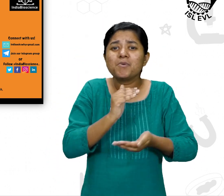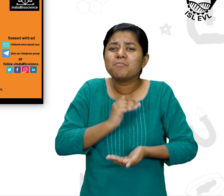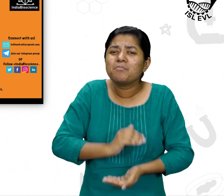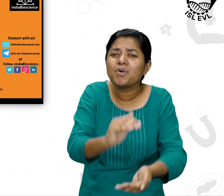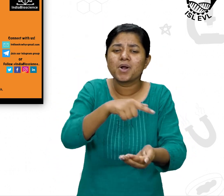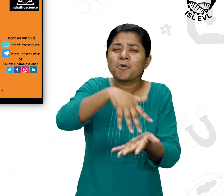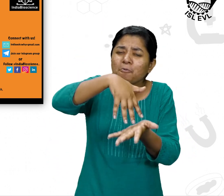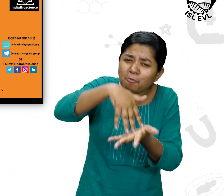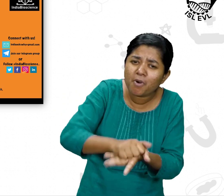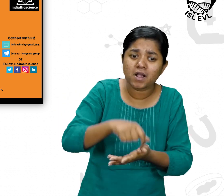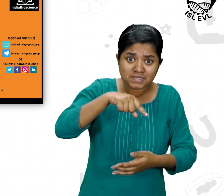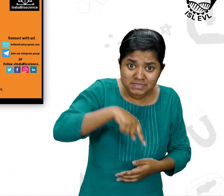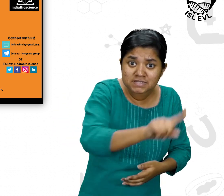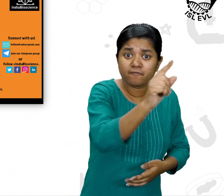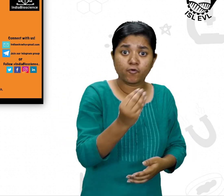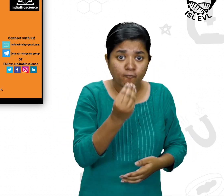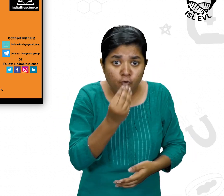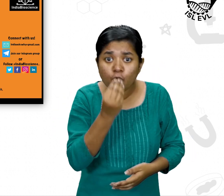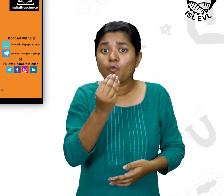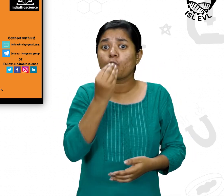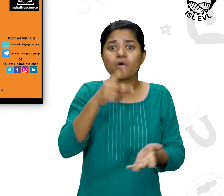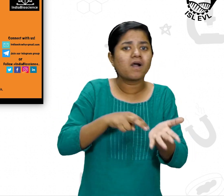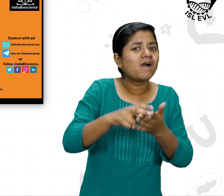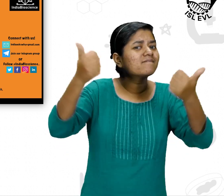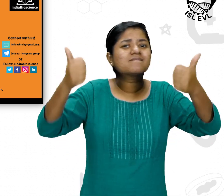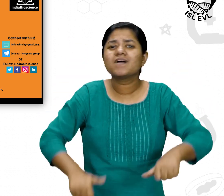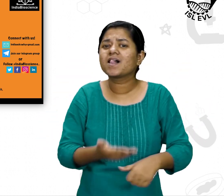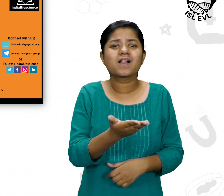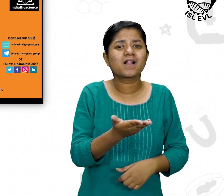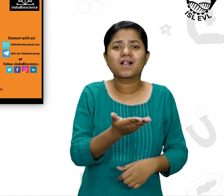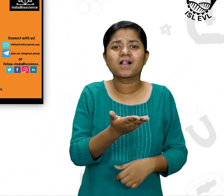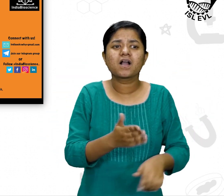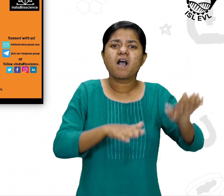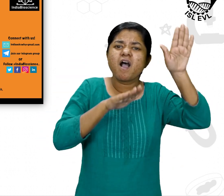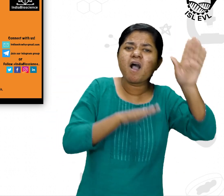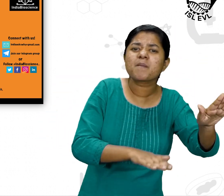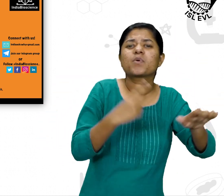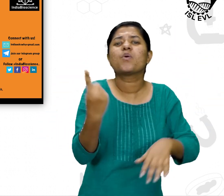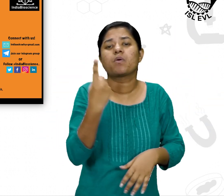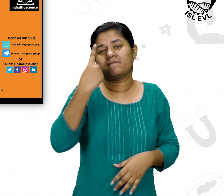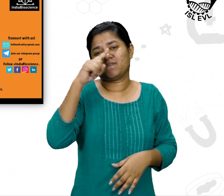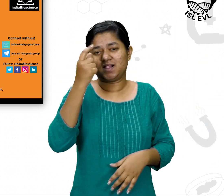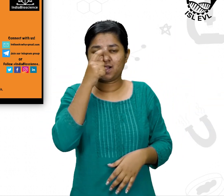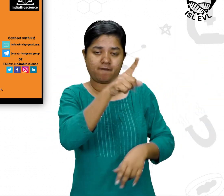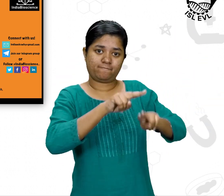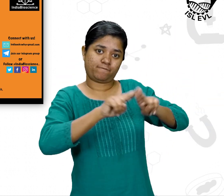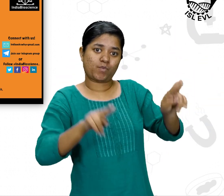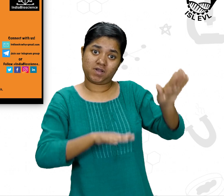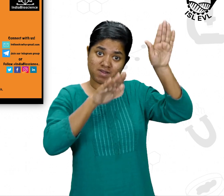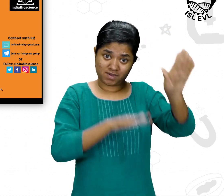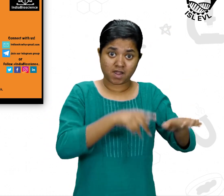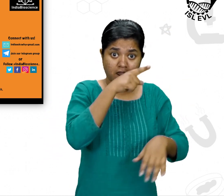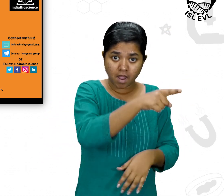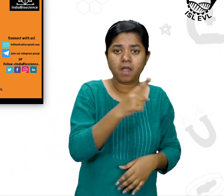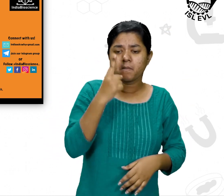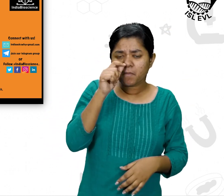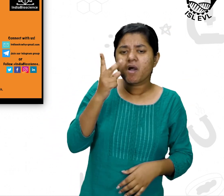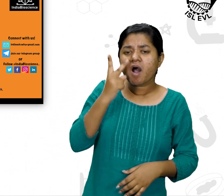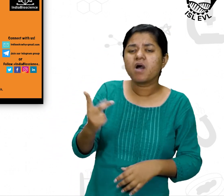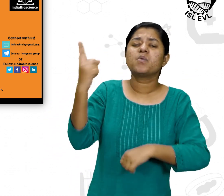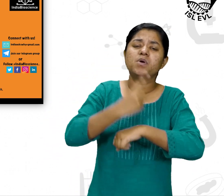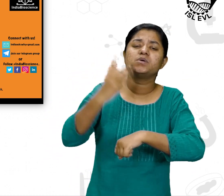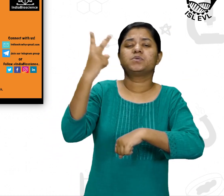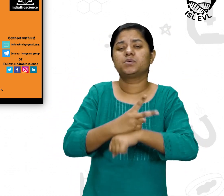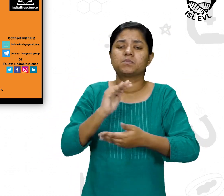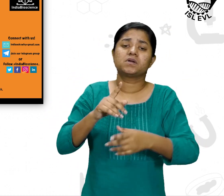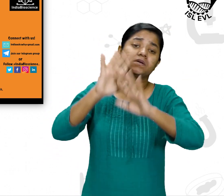parent just abandoned their baby after some time of they being born. Oh, who will look after the small, fragile